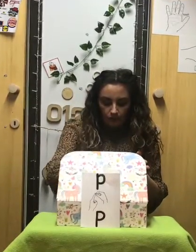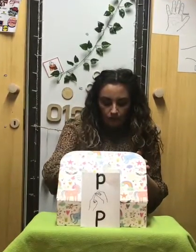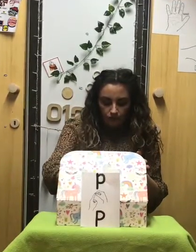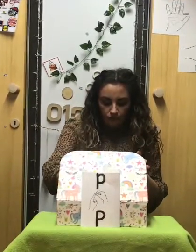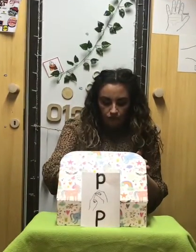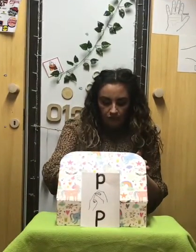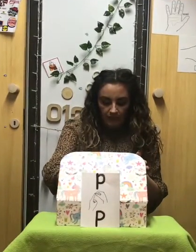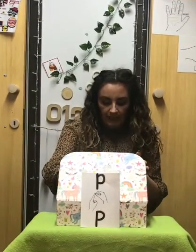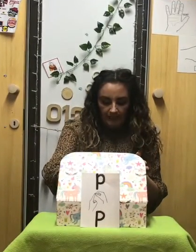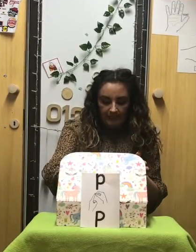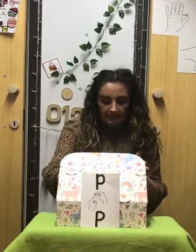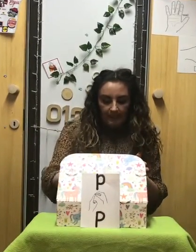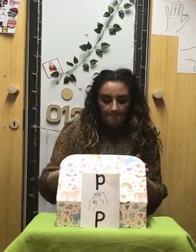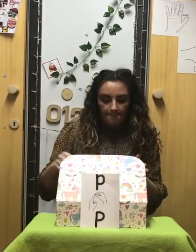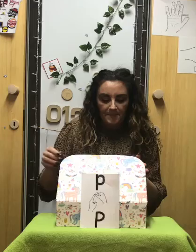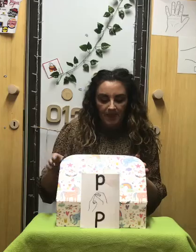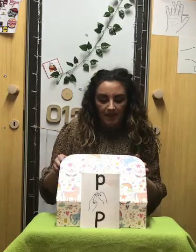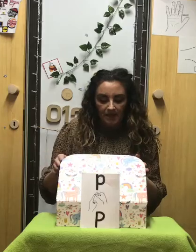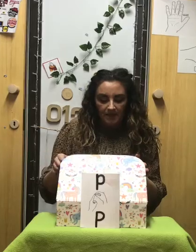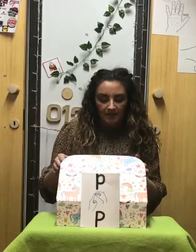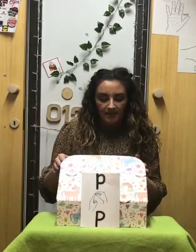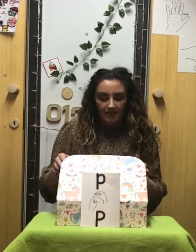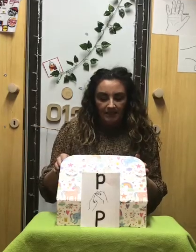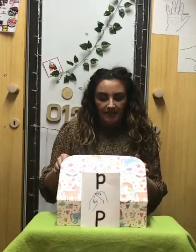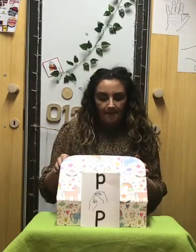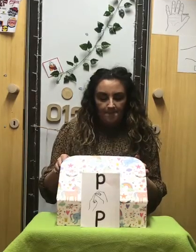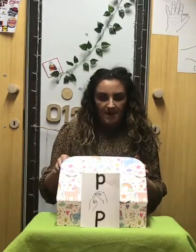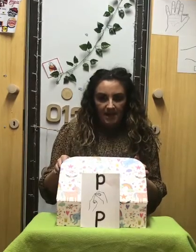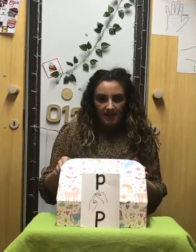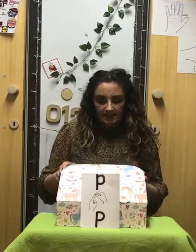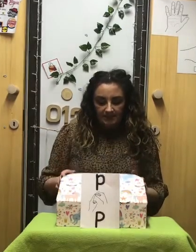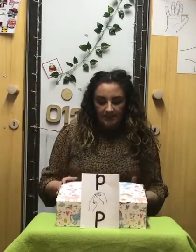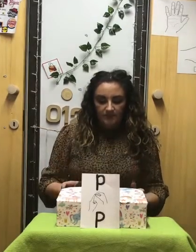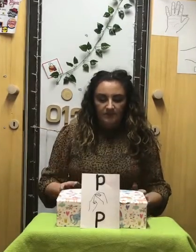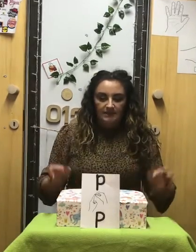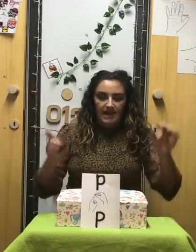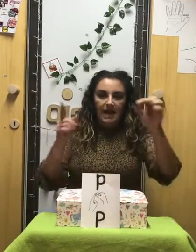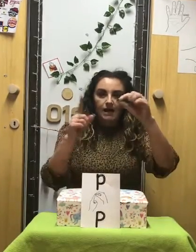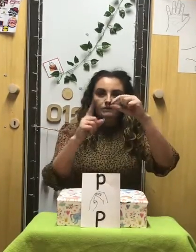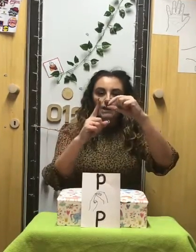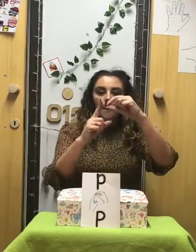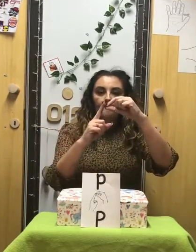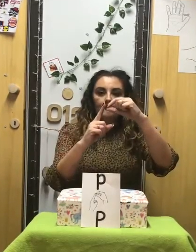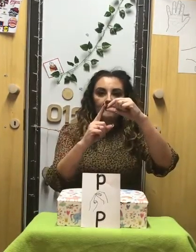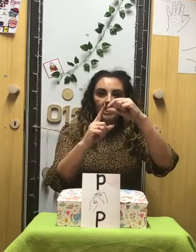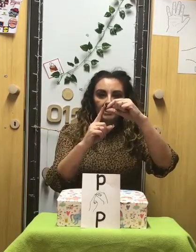Ooh, it's a bird. It's a bird that starts with the sound P.